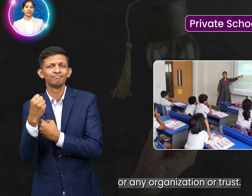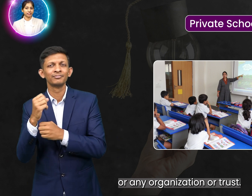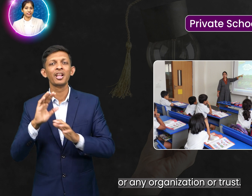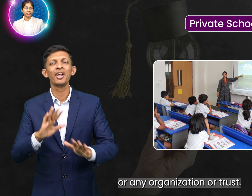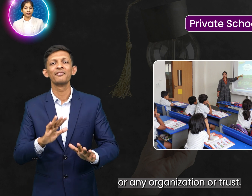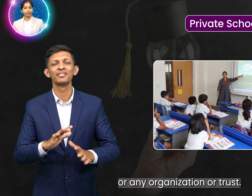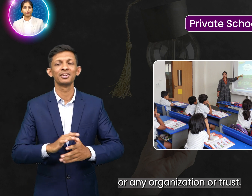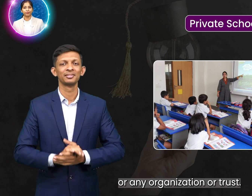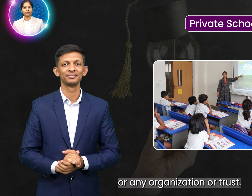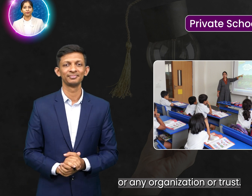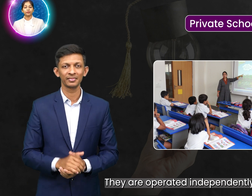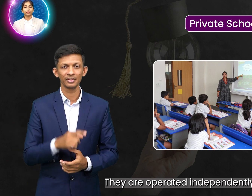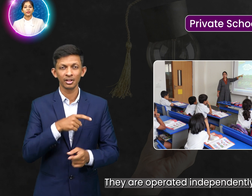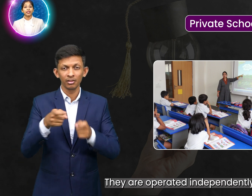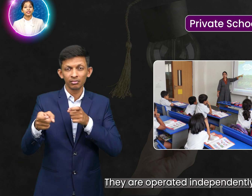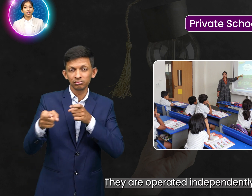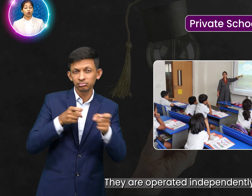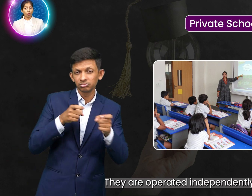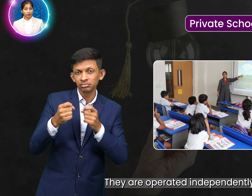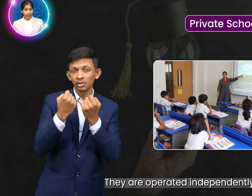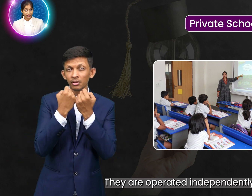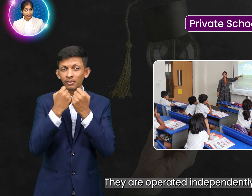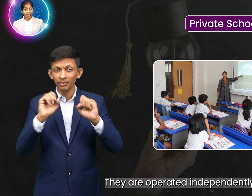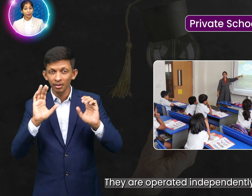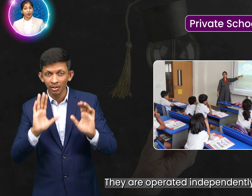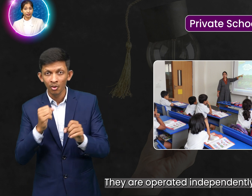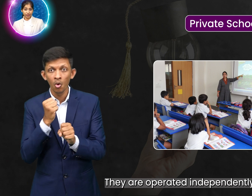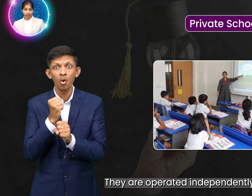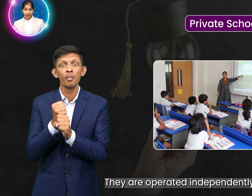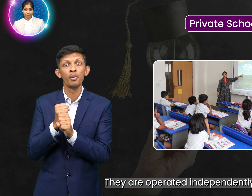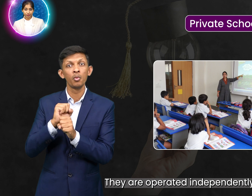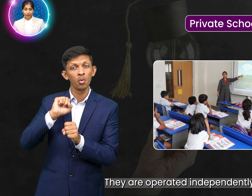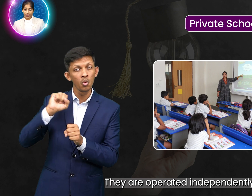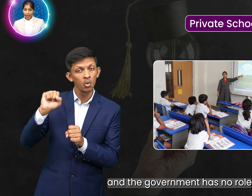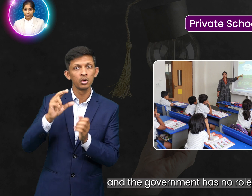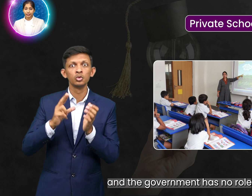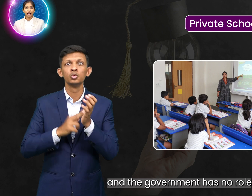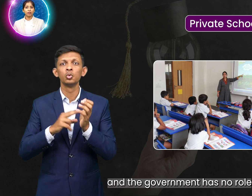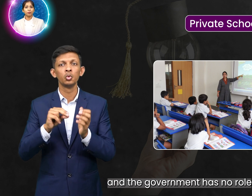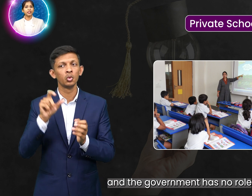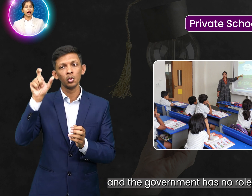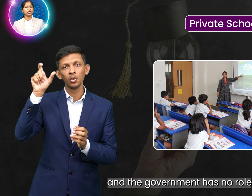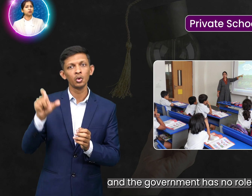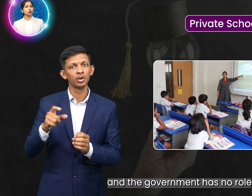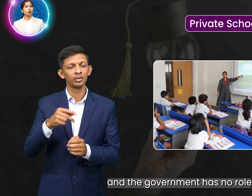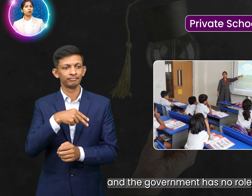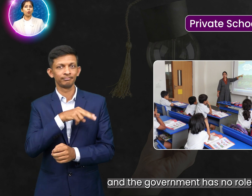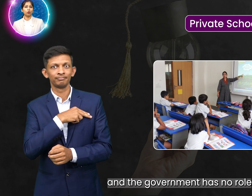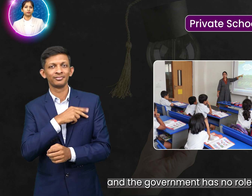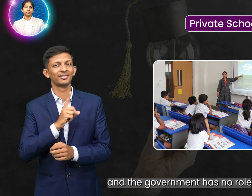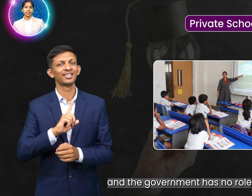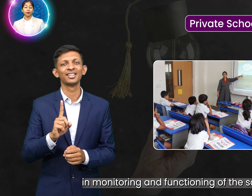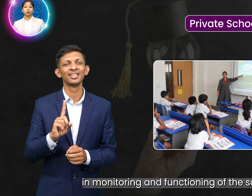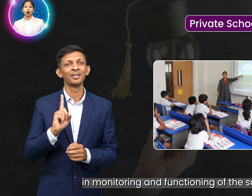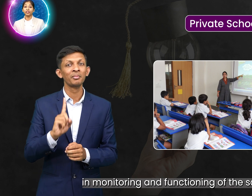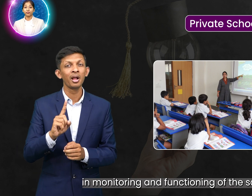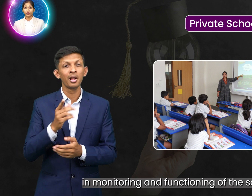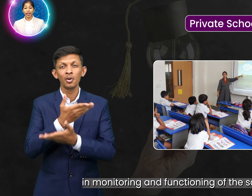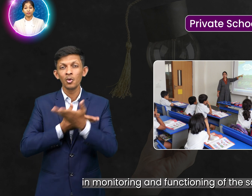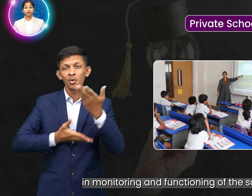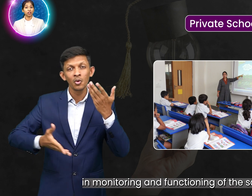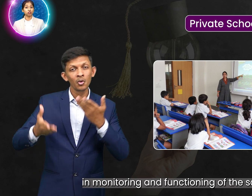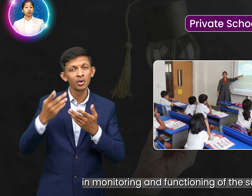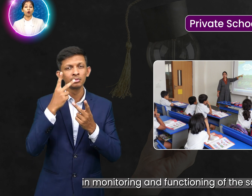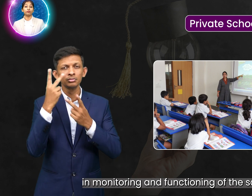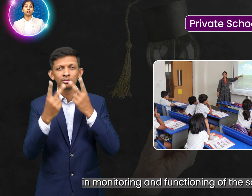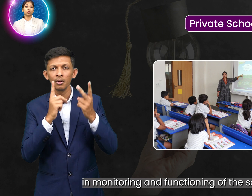or trust. They are operated independently and the government has no role in monitoring